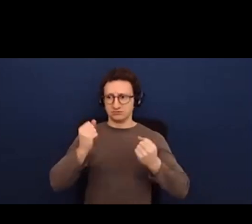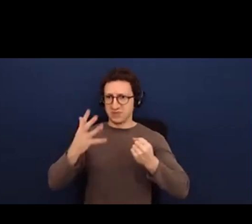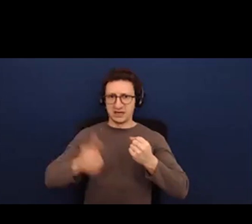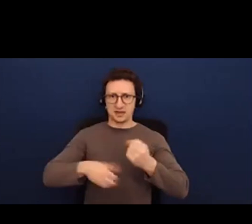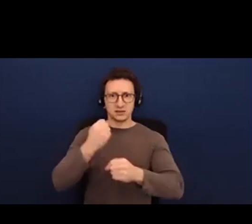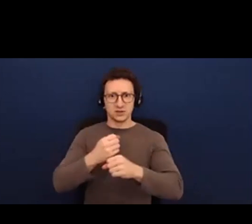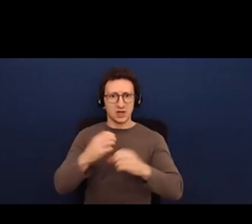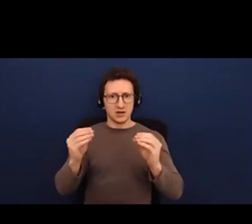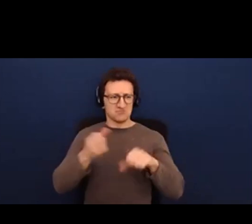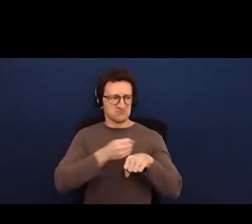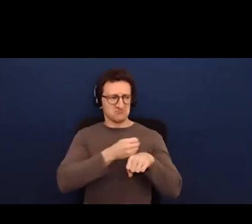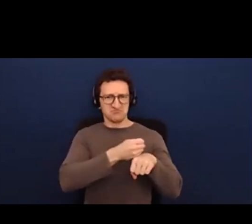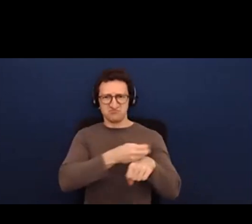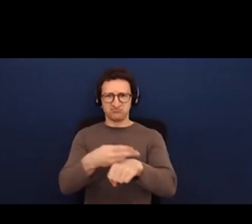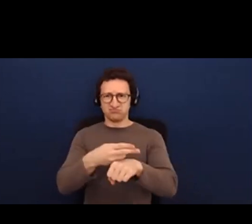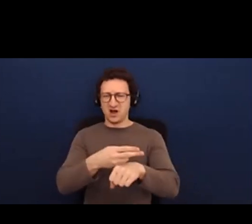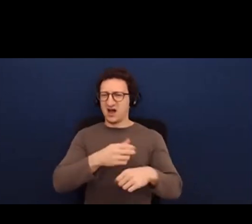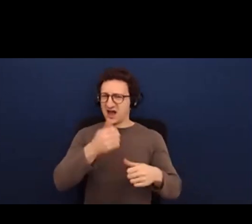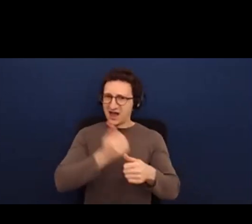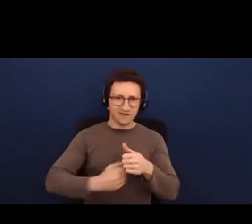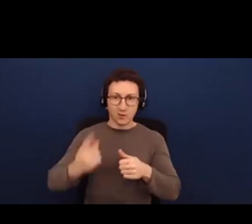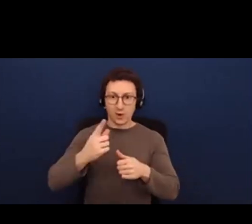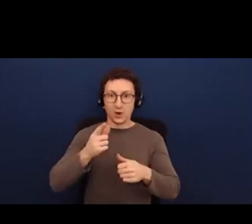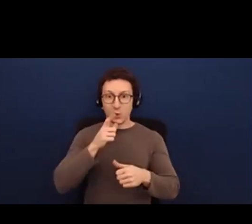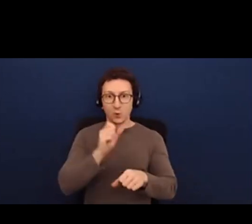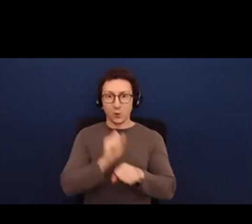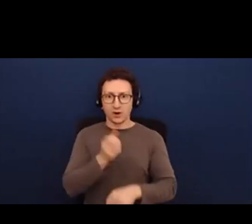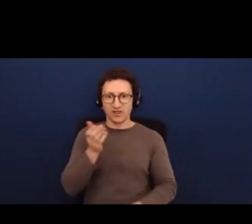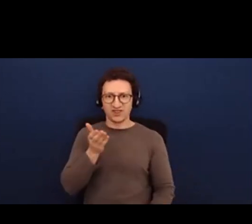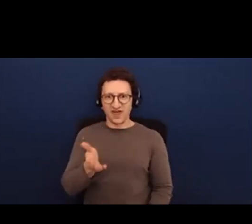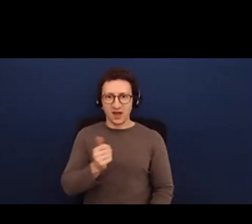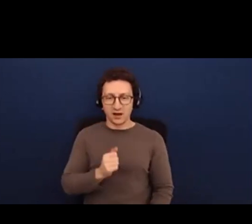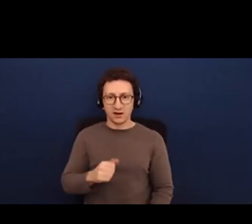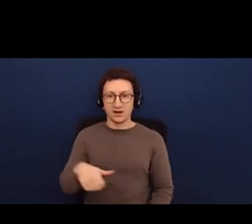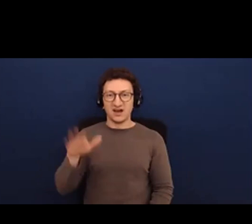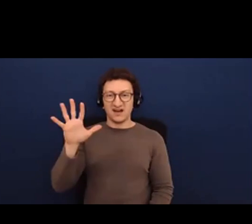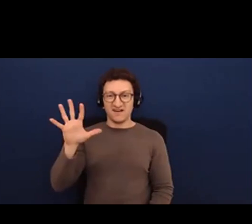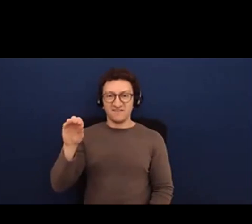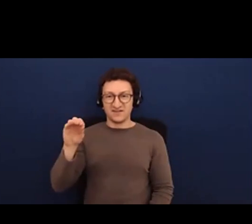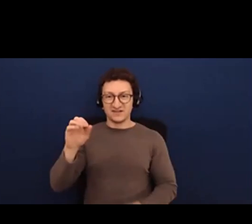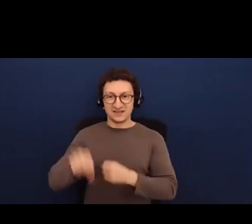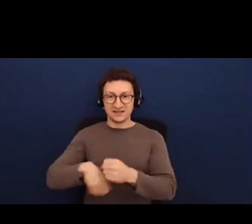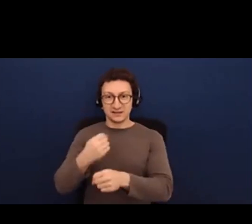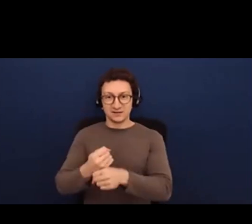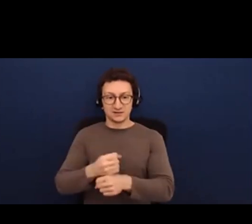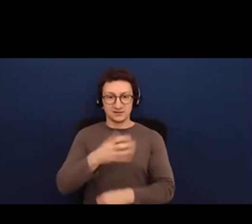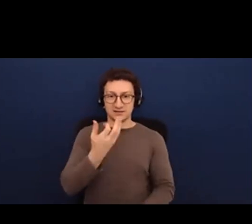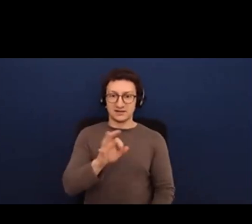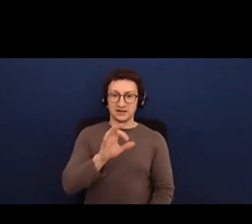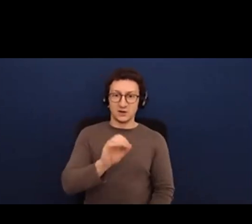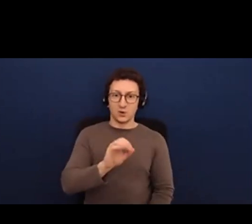seminary at that time or now, about 50 years, from 1909 until 1963,